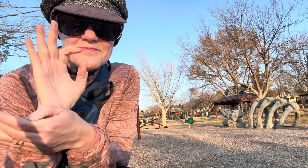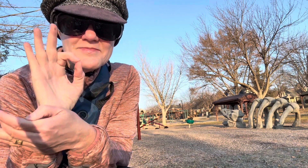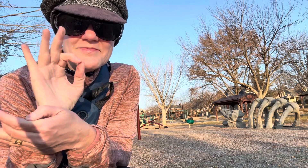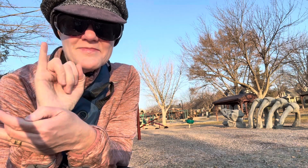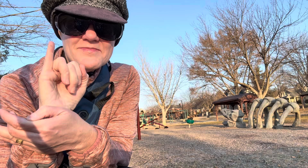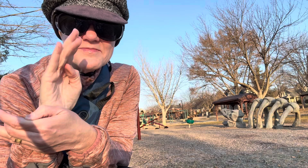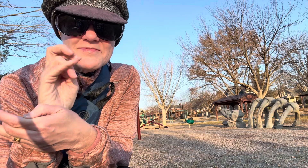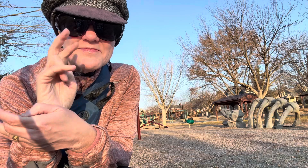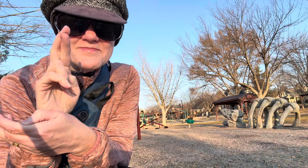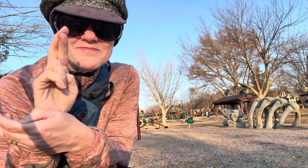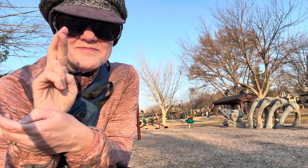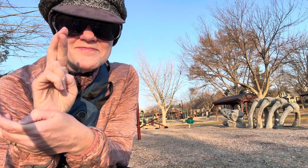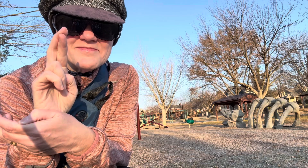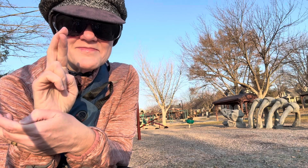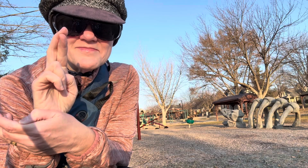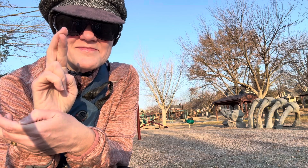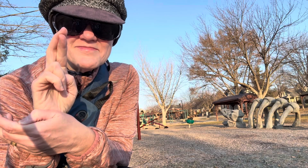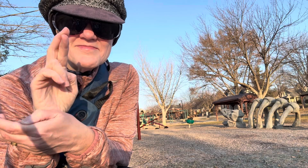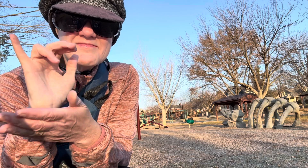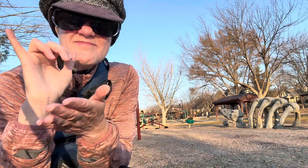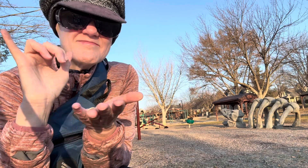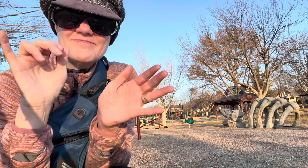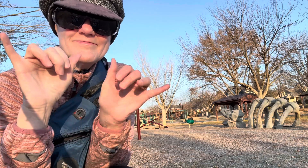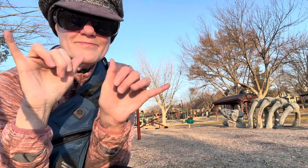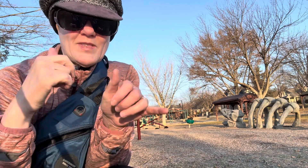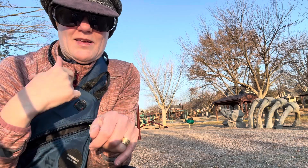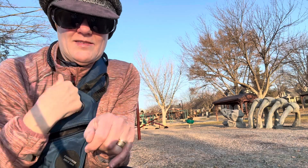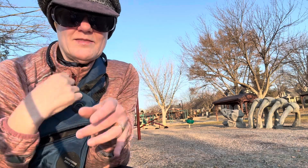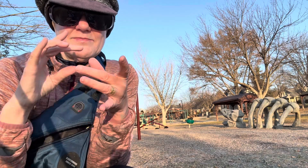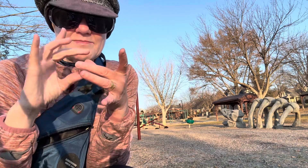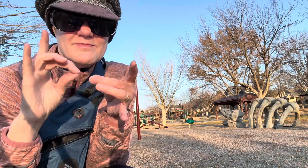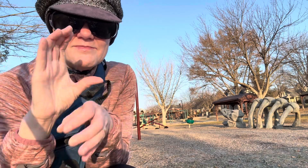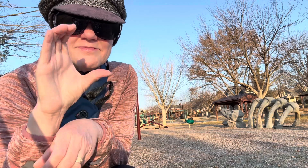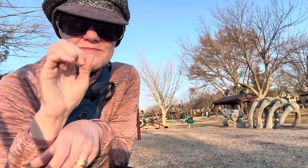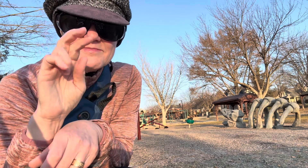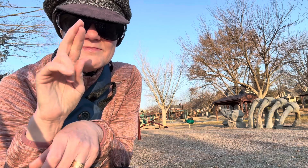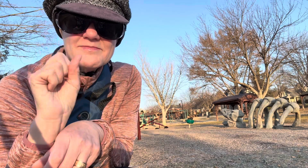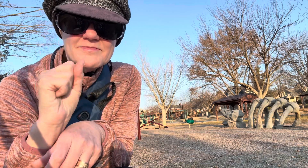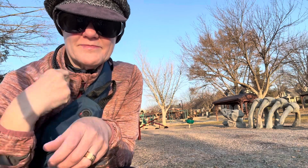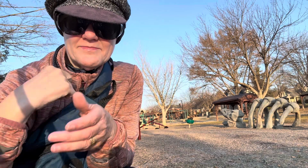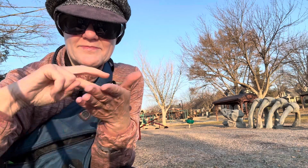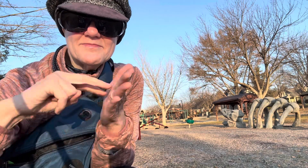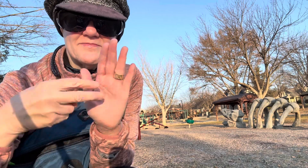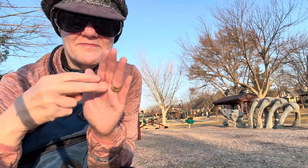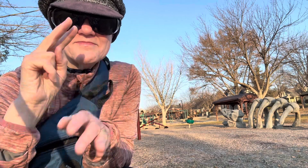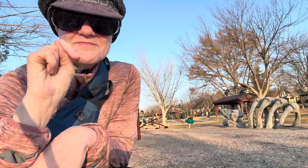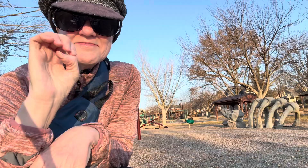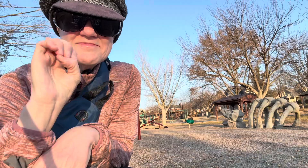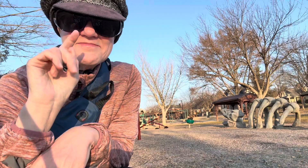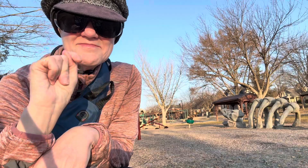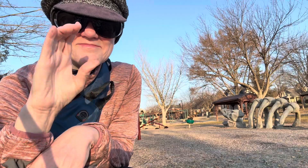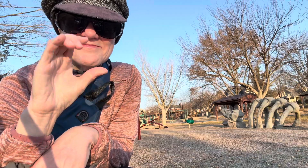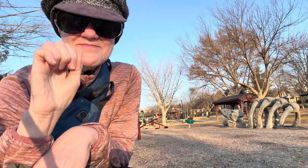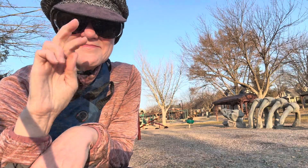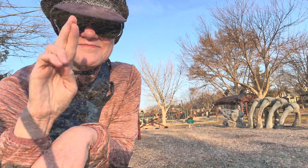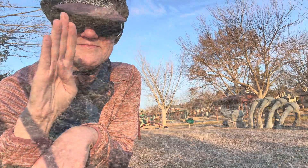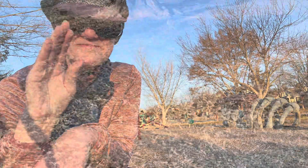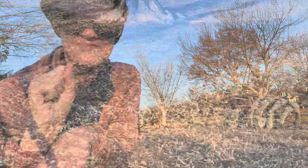fiber. We refer to that as net carbs. And that's what you count on a keto and low carb diet.